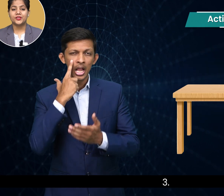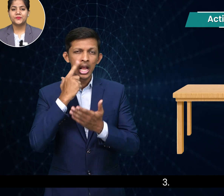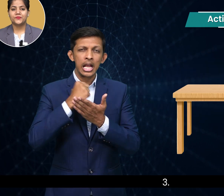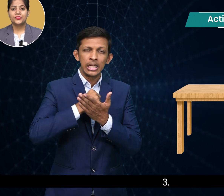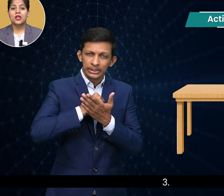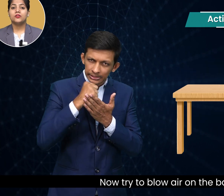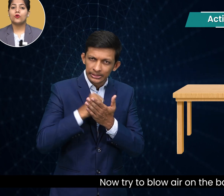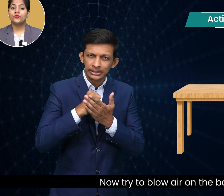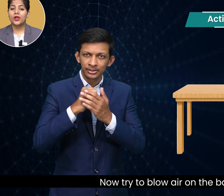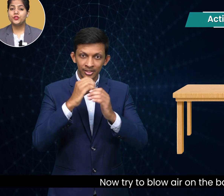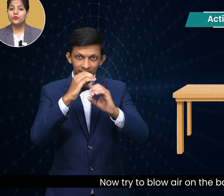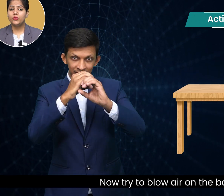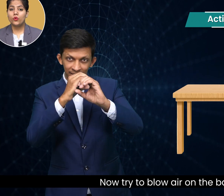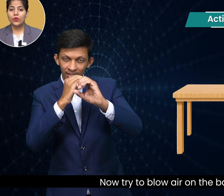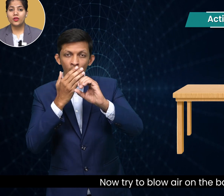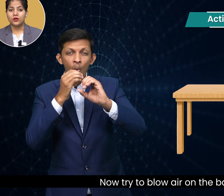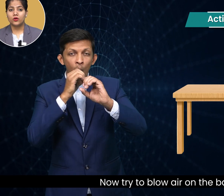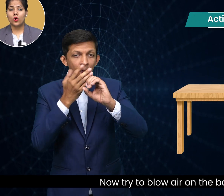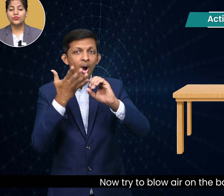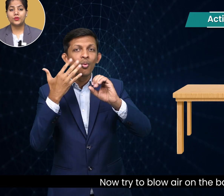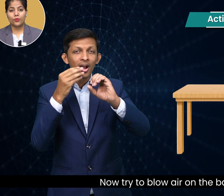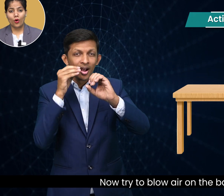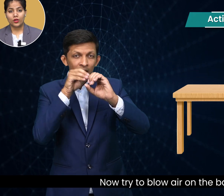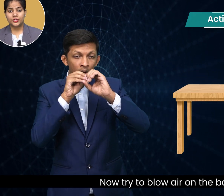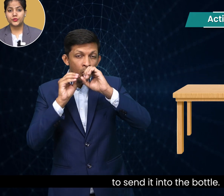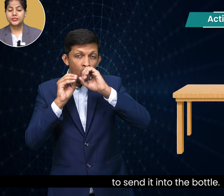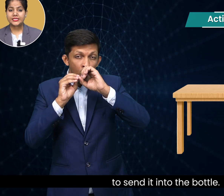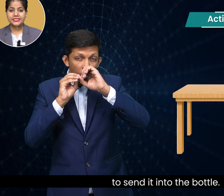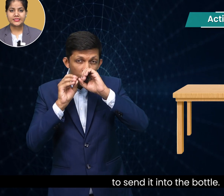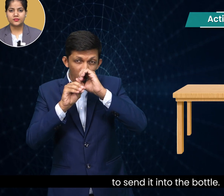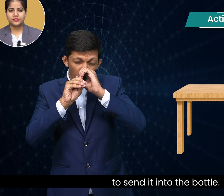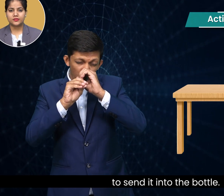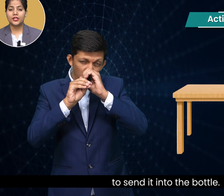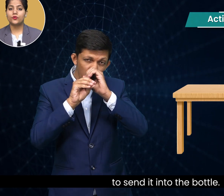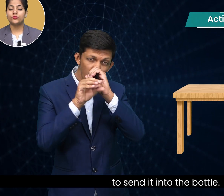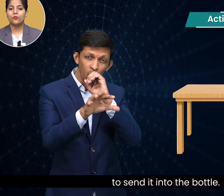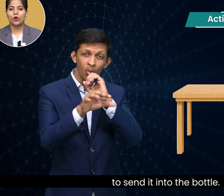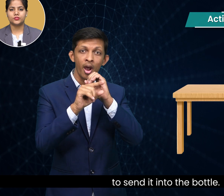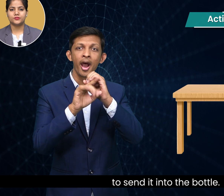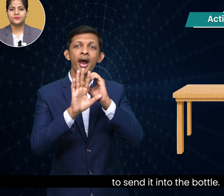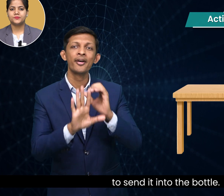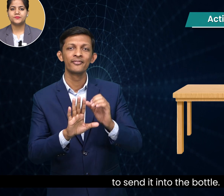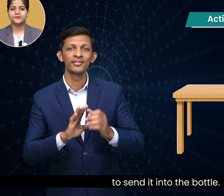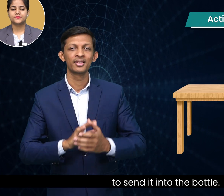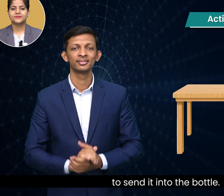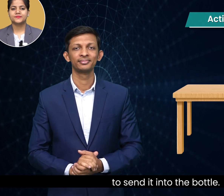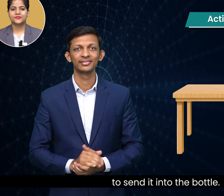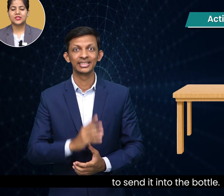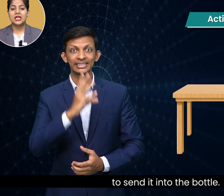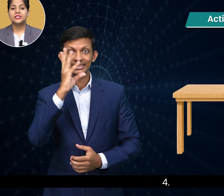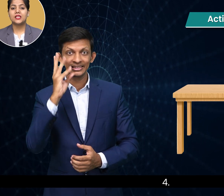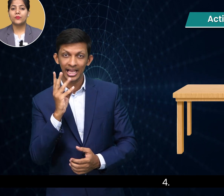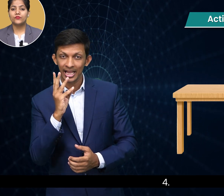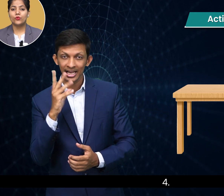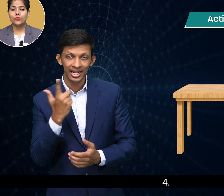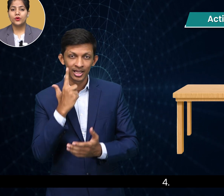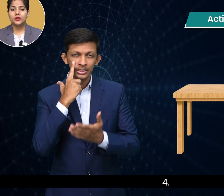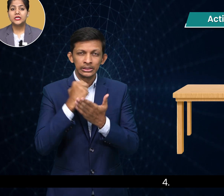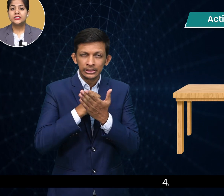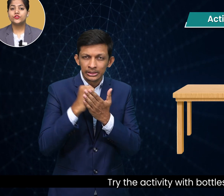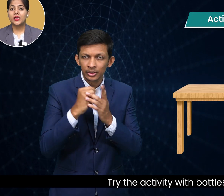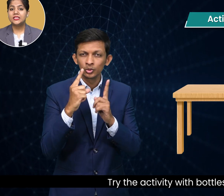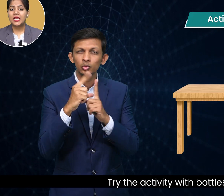Number 3. Now try to blow air on the ball to send it into the bottle. Number